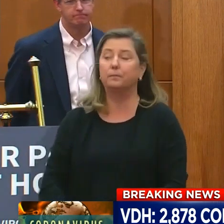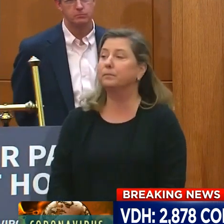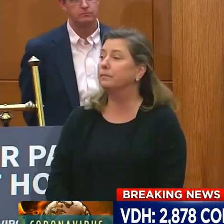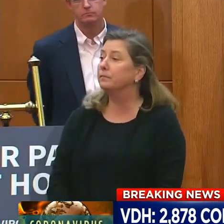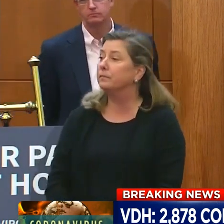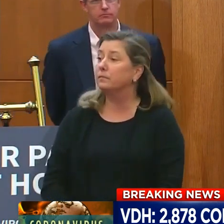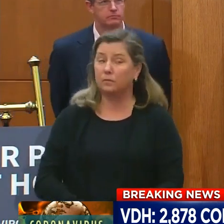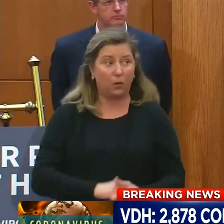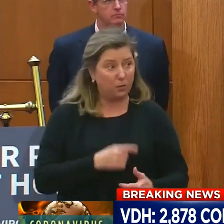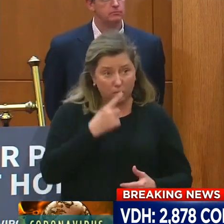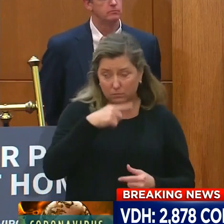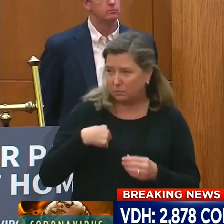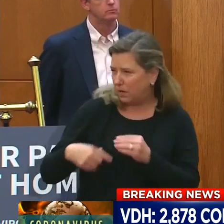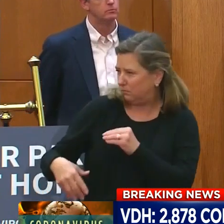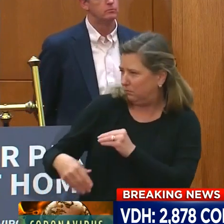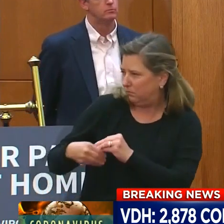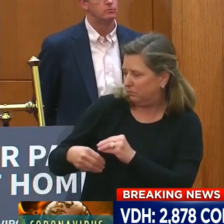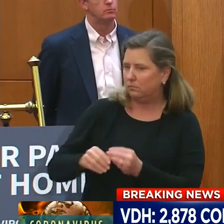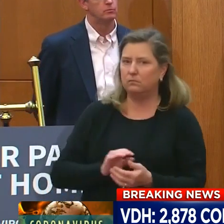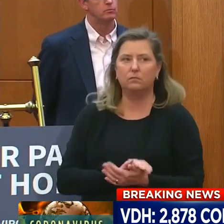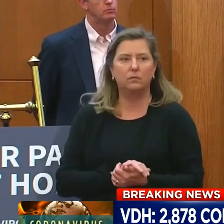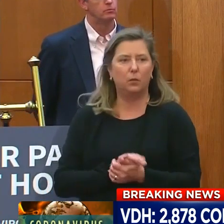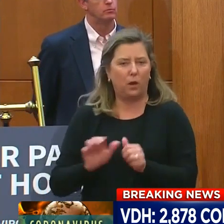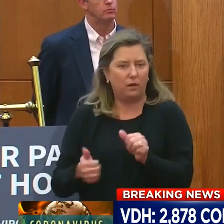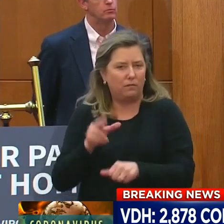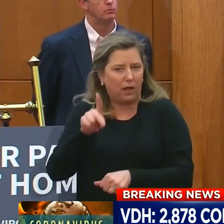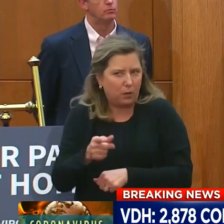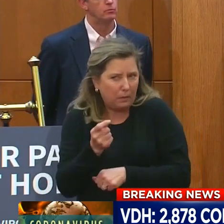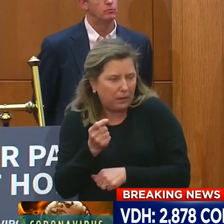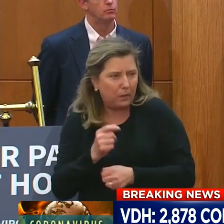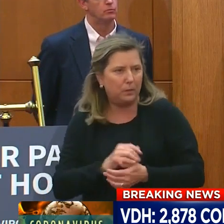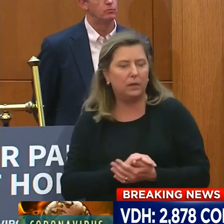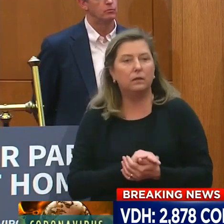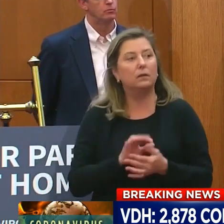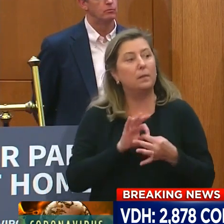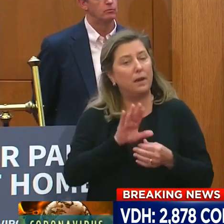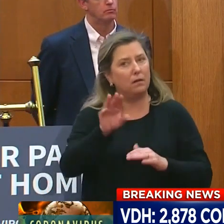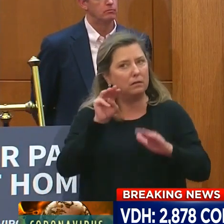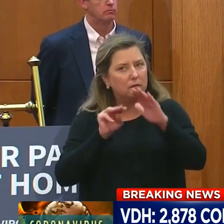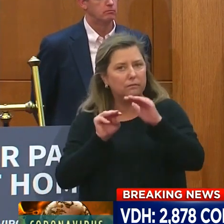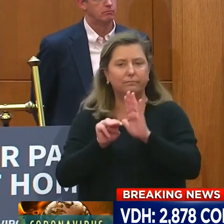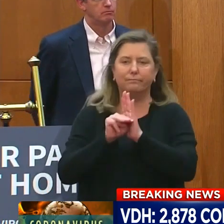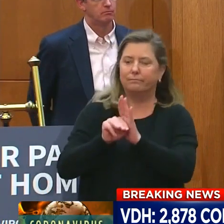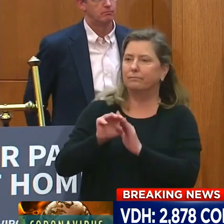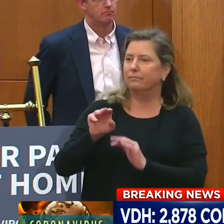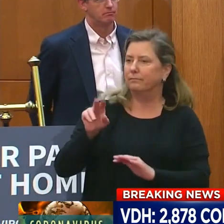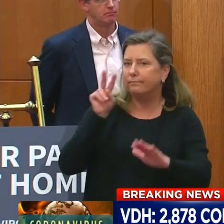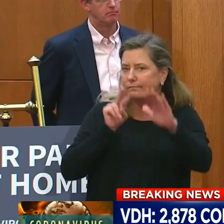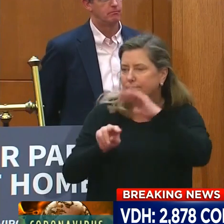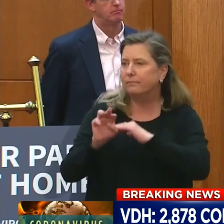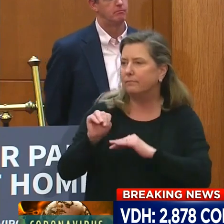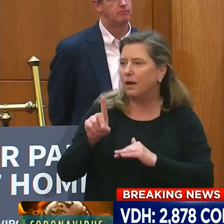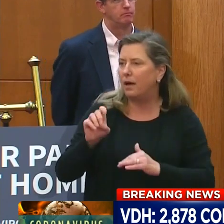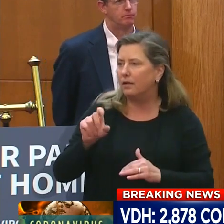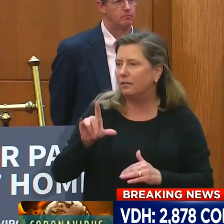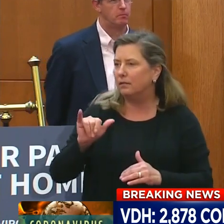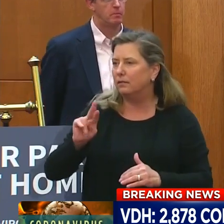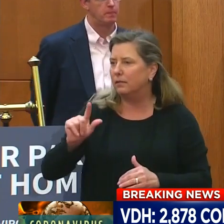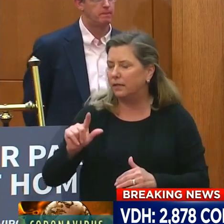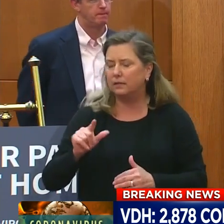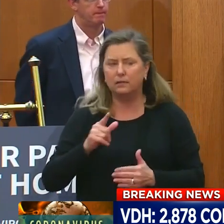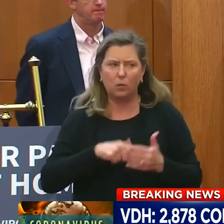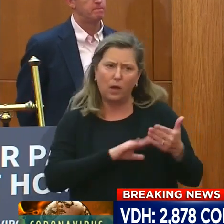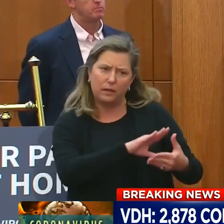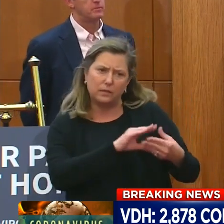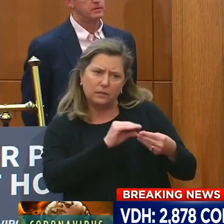I might, if it's okay, Elena, just to follow up a little bit on the modeling and what Dr. Oliver said, how